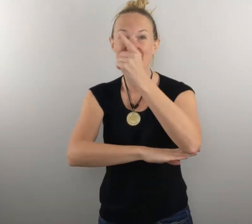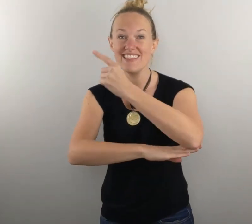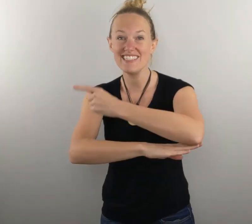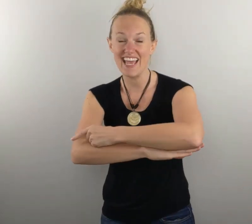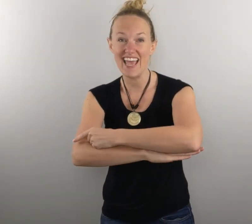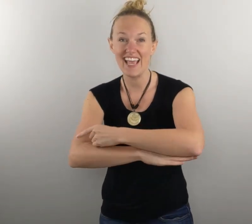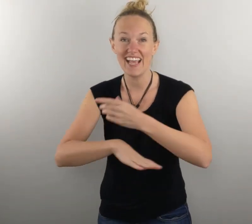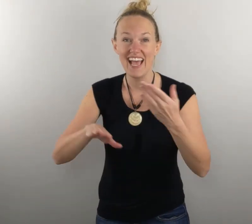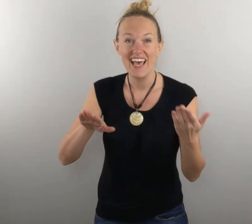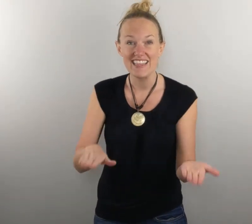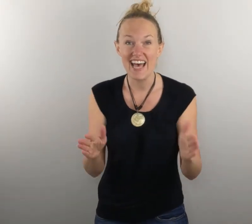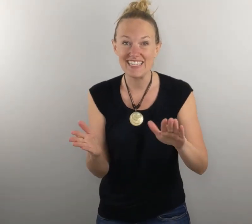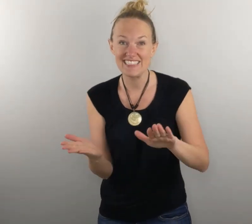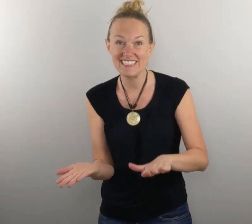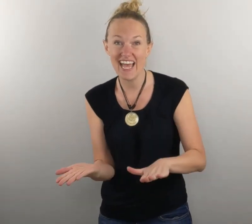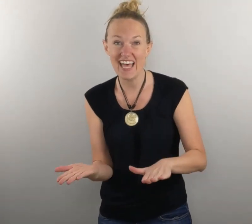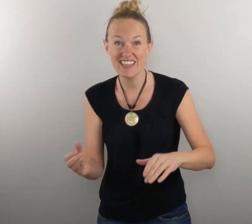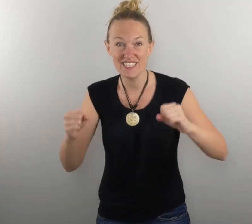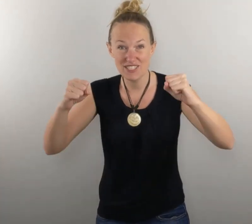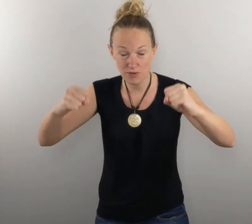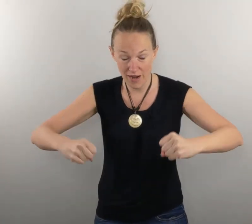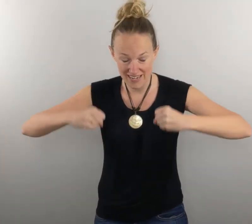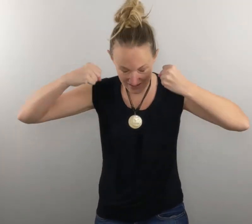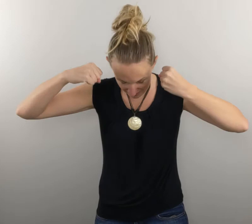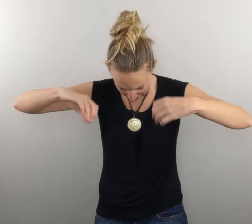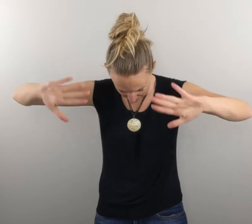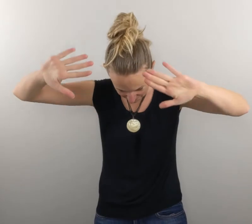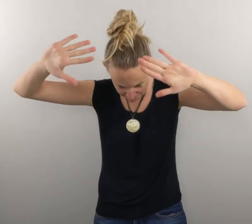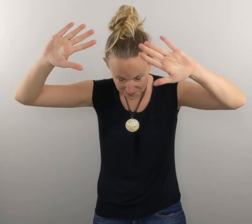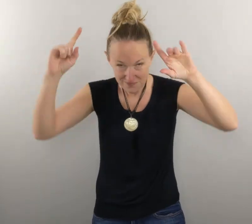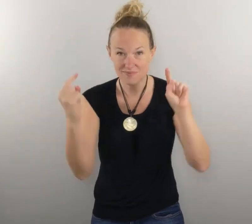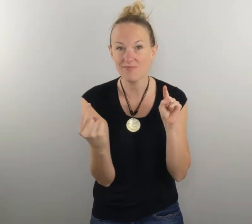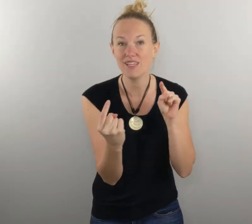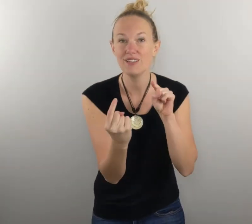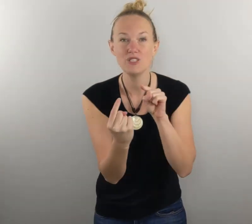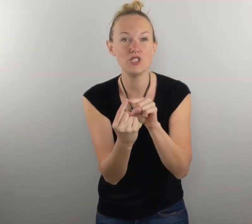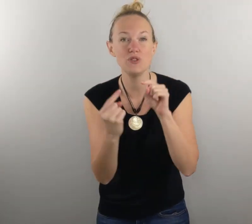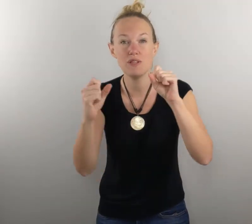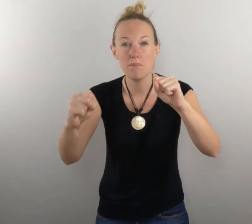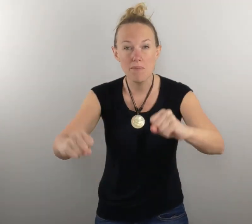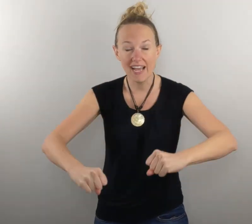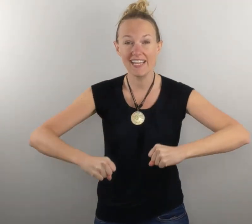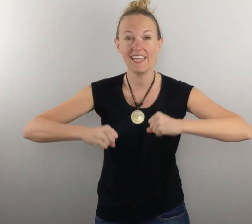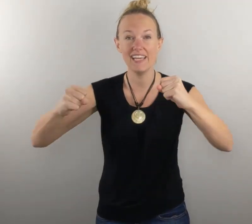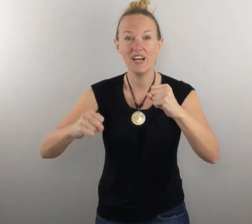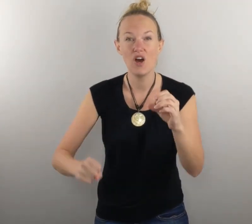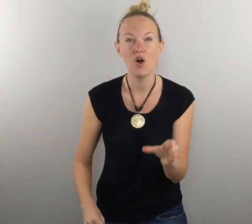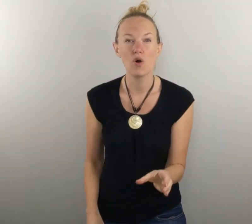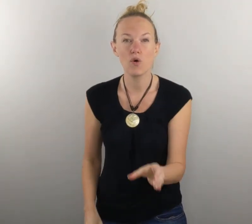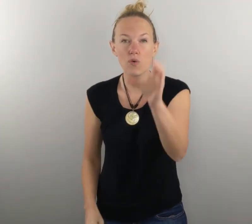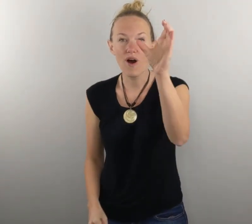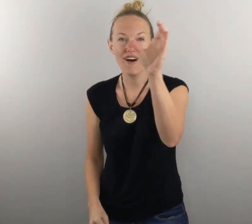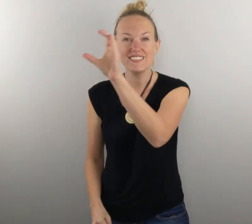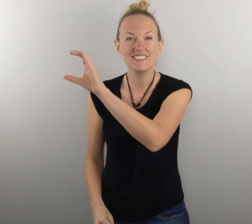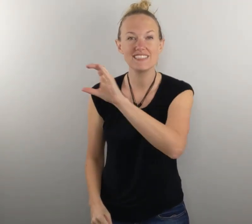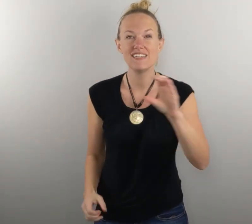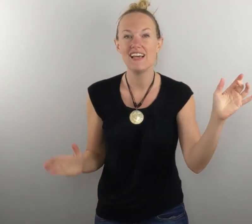On the day that death surrendered to the mighty cross